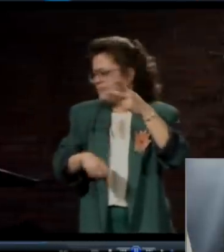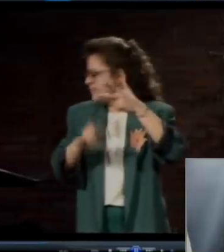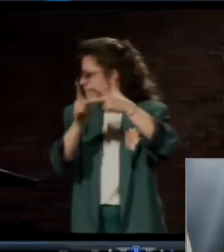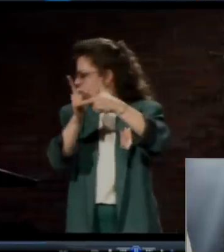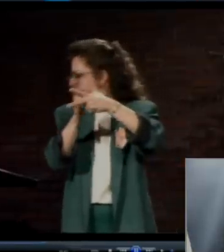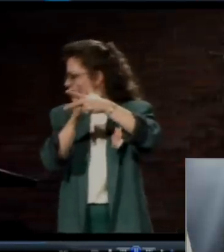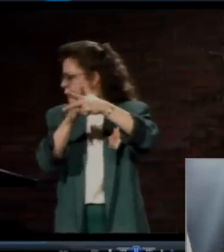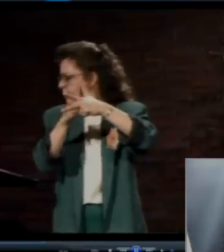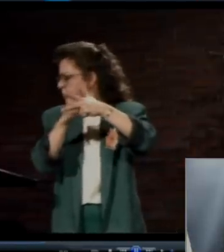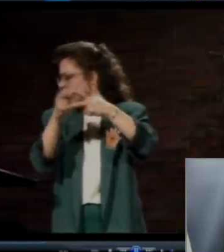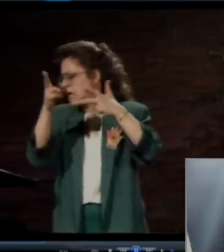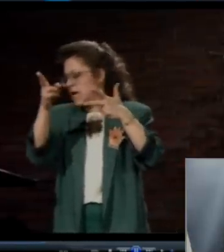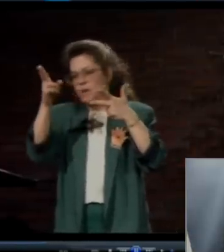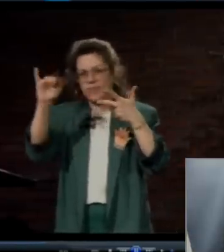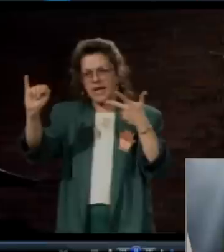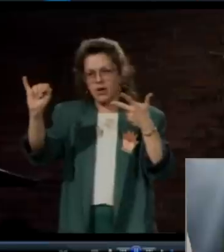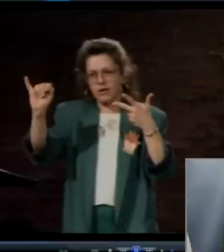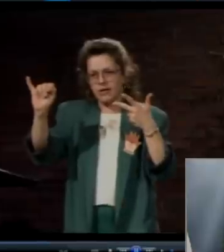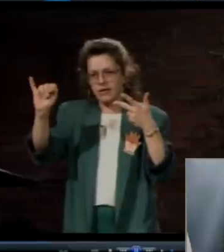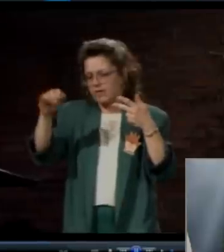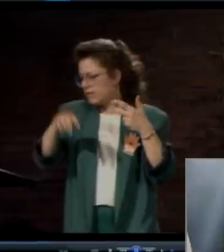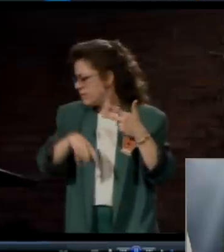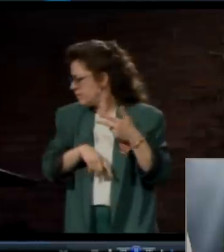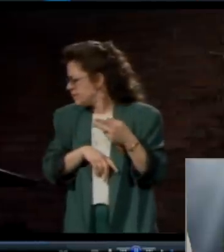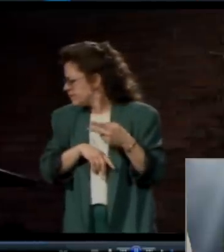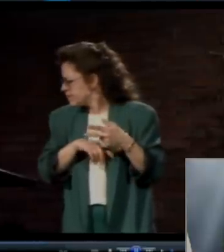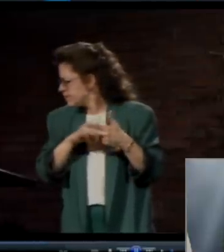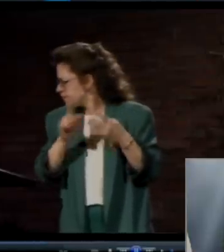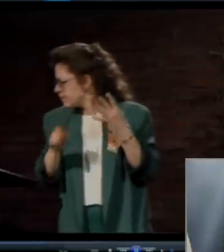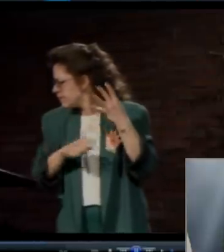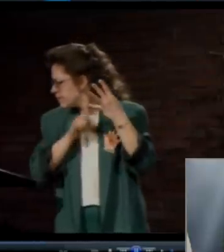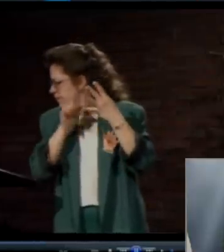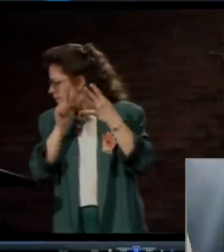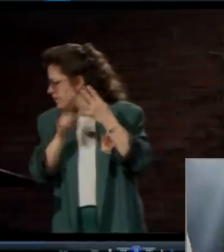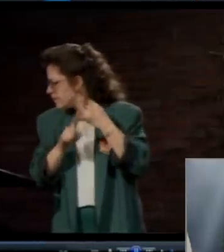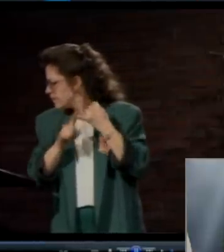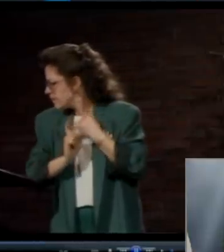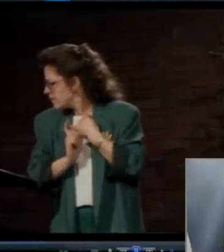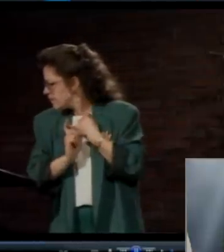Second, hard of hearing. Third, hearing impaired.